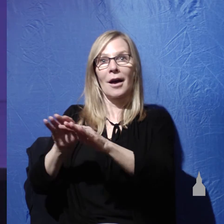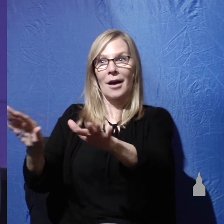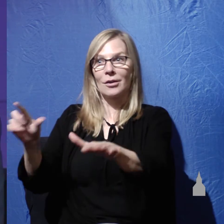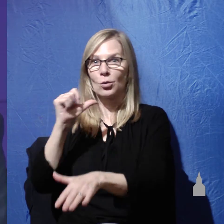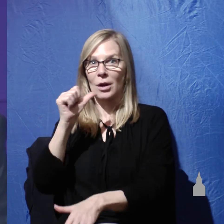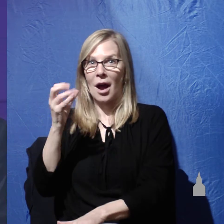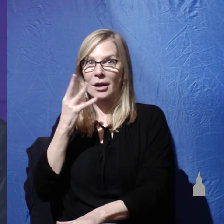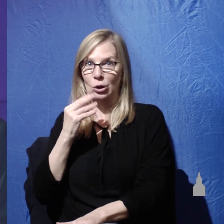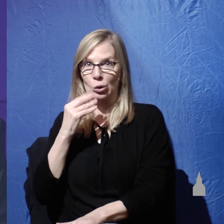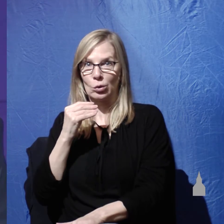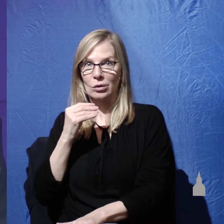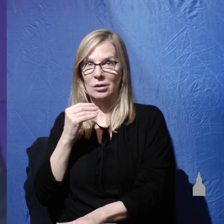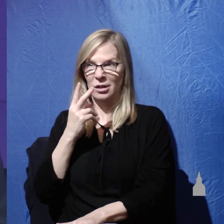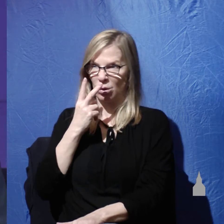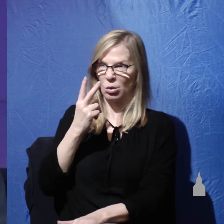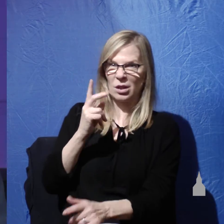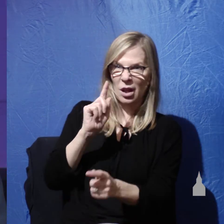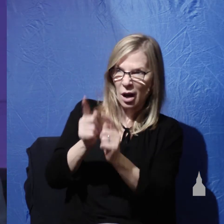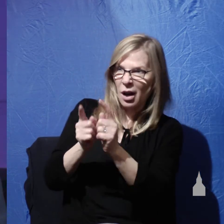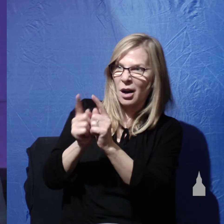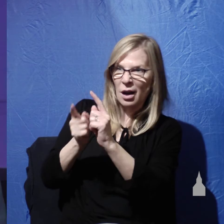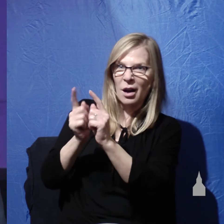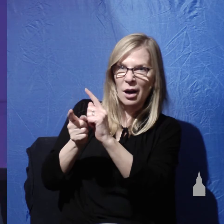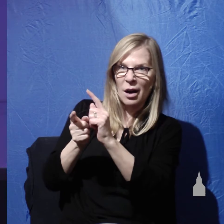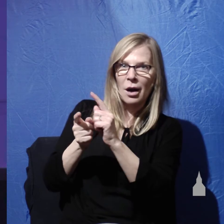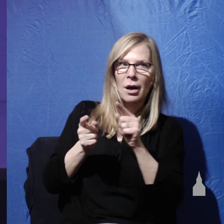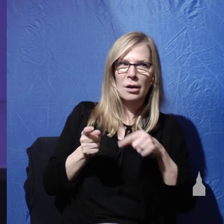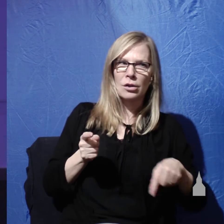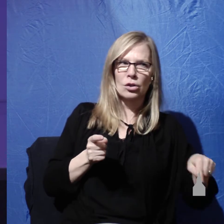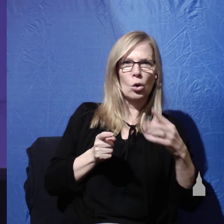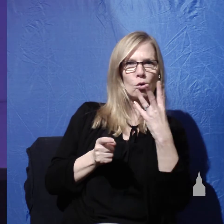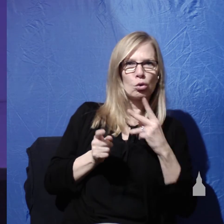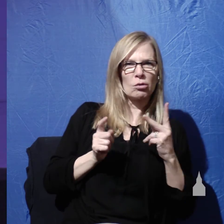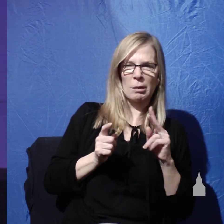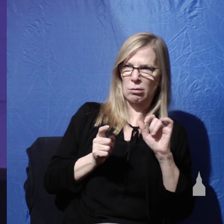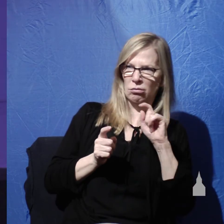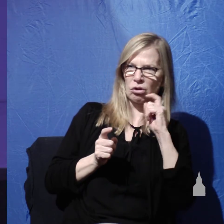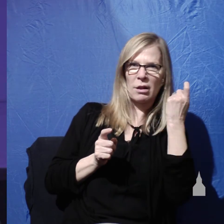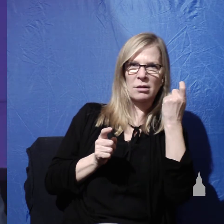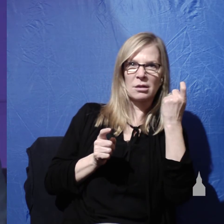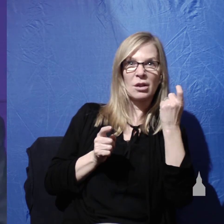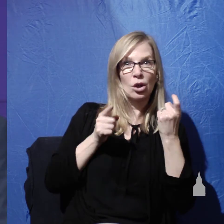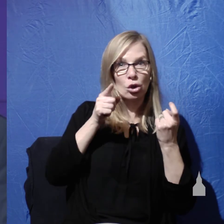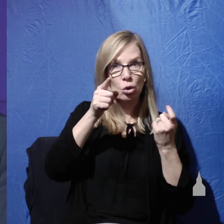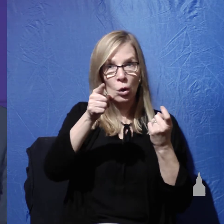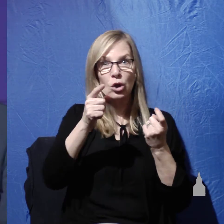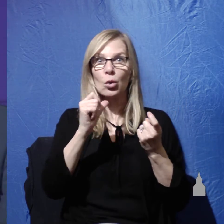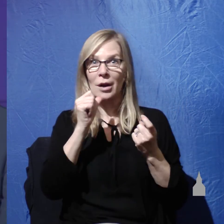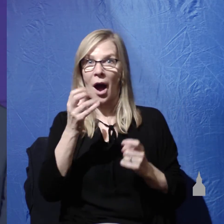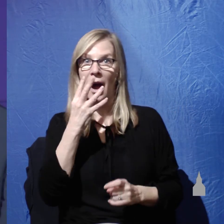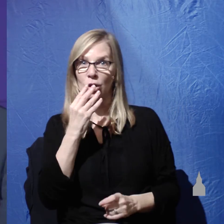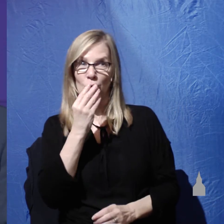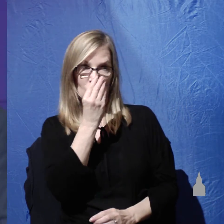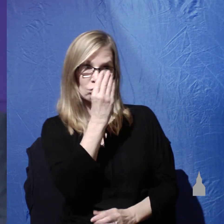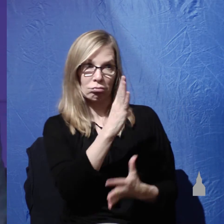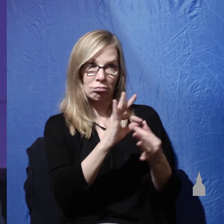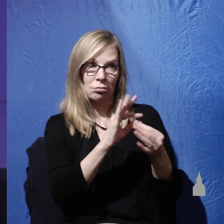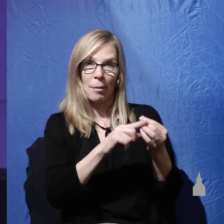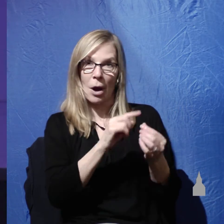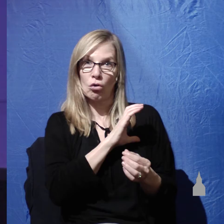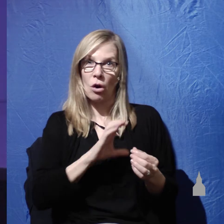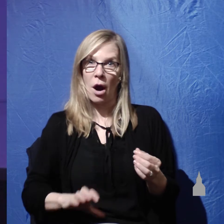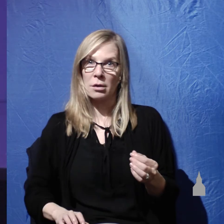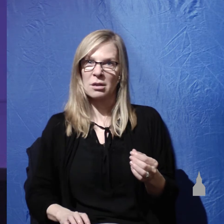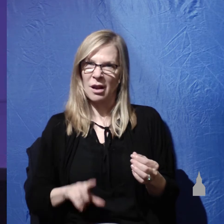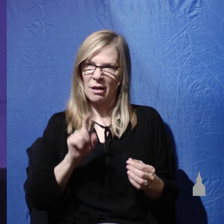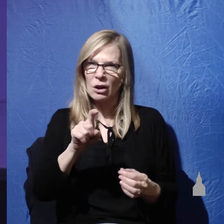people to jealousy, so that when you witness to them as a Gentile believer and you tell them about Christ, they